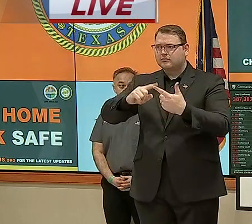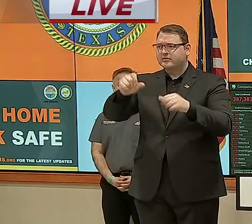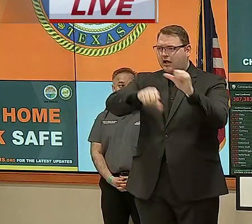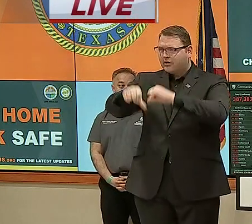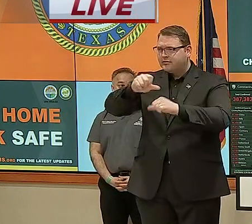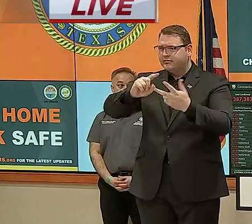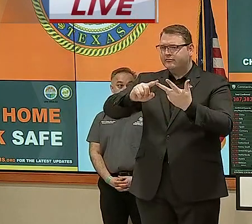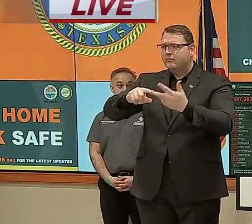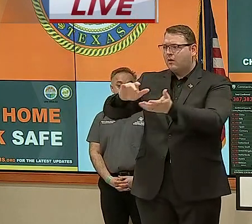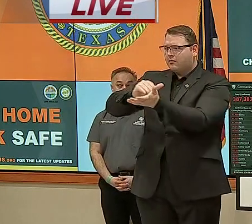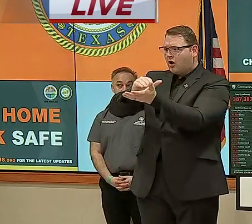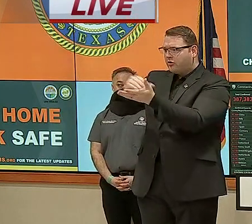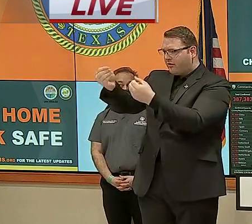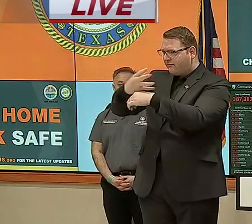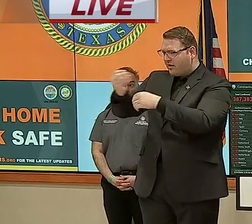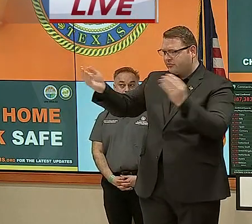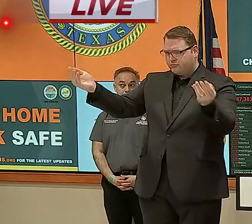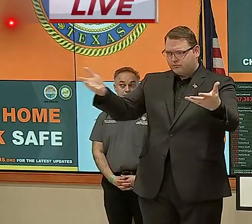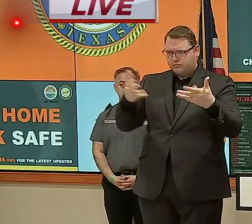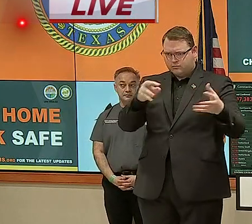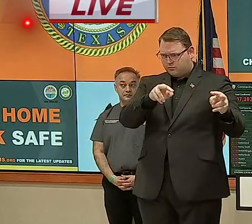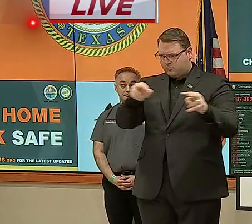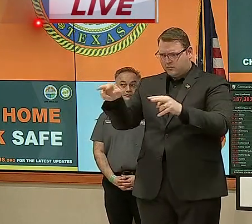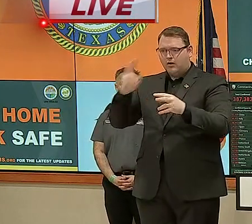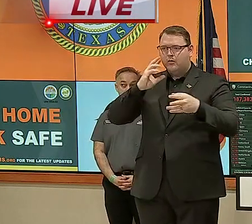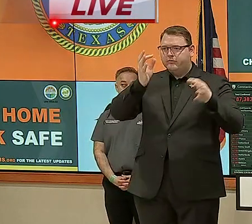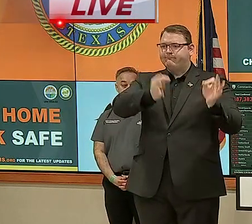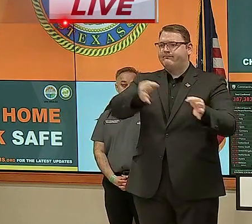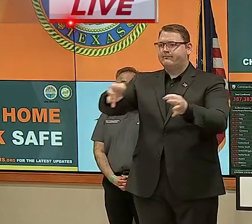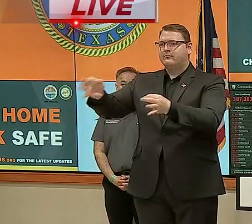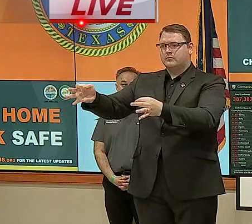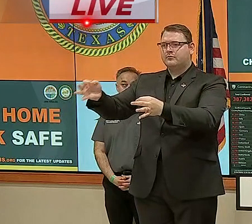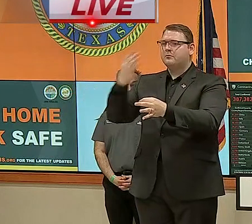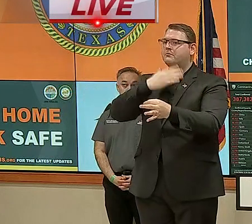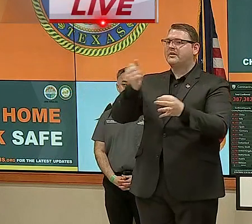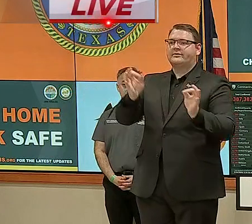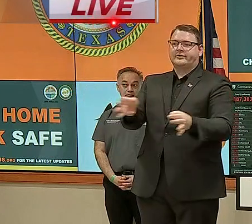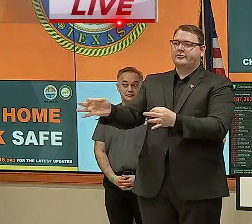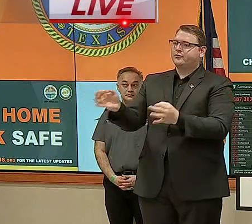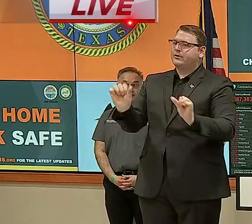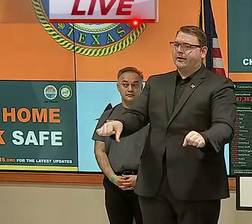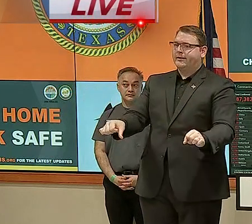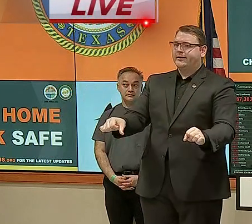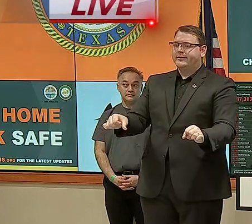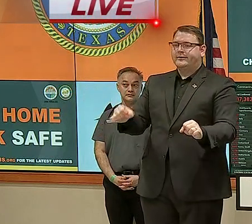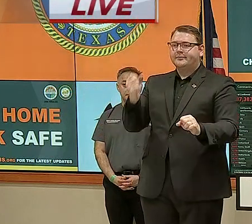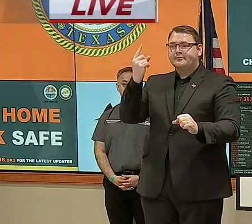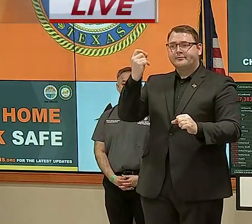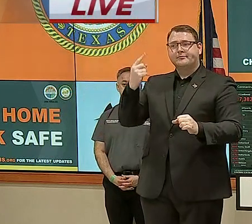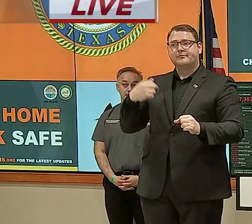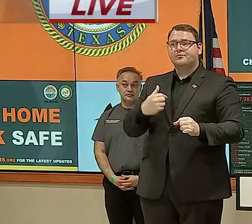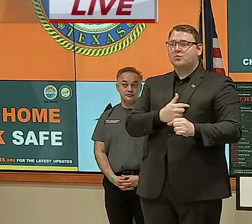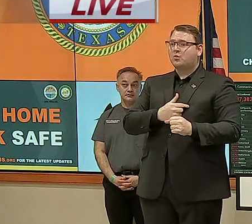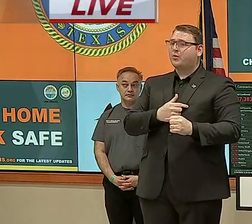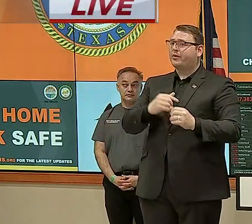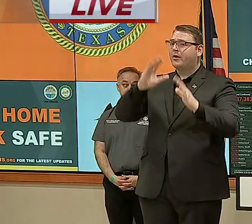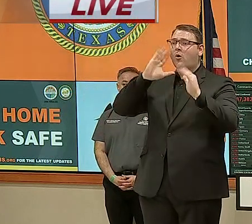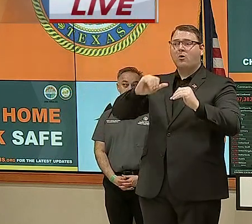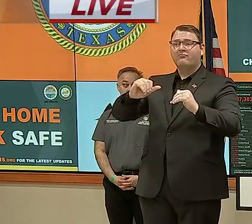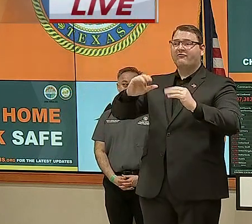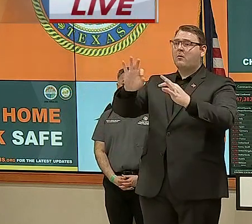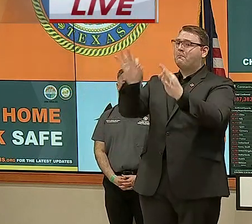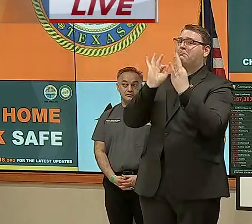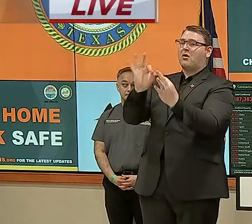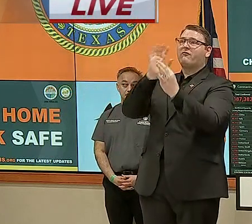that analysis. I think that's the best we can do. We wish we could all have that perfect vision, but in this